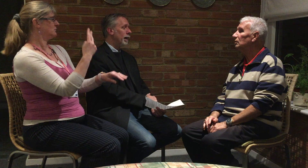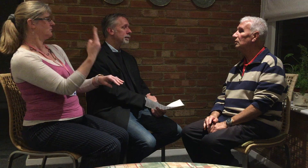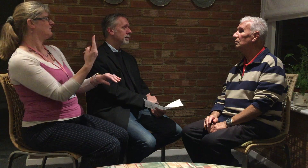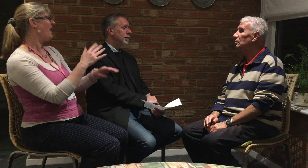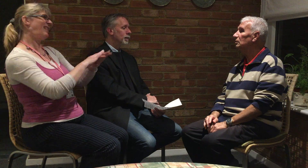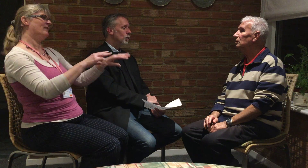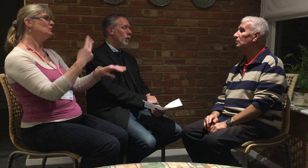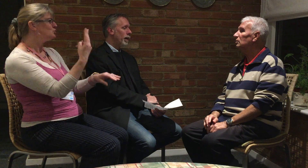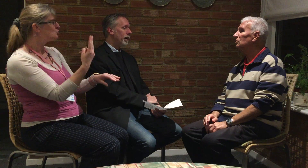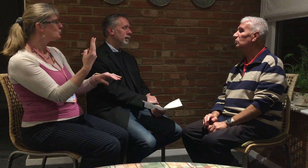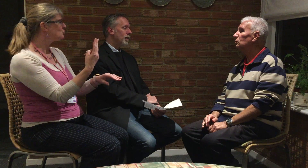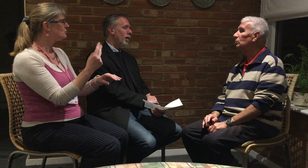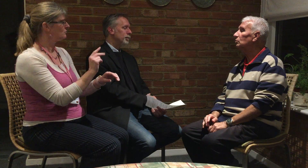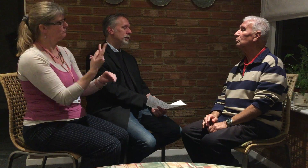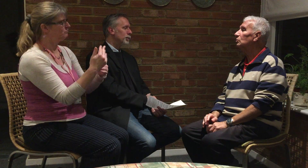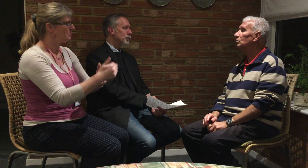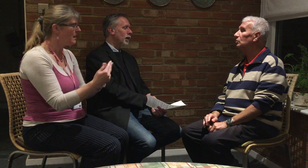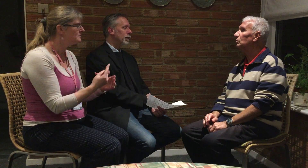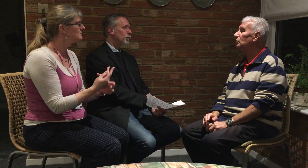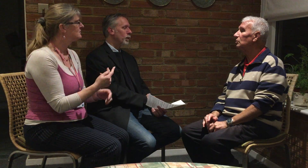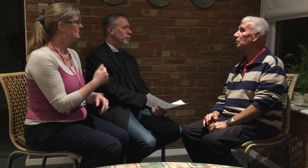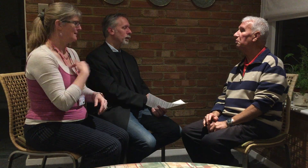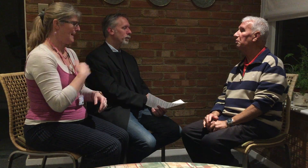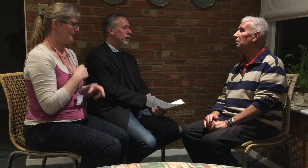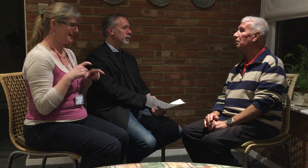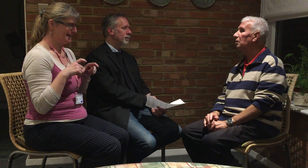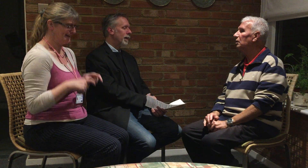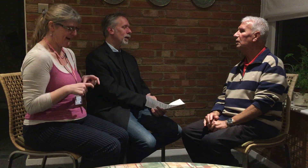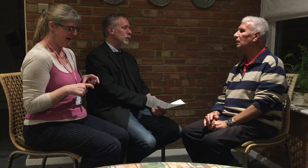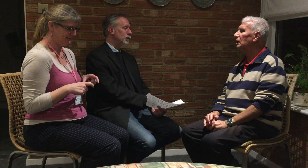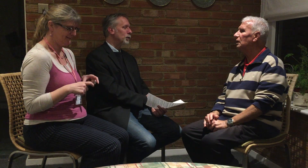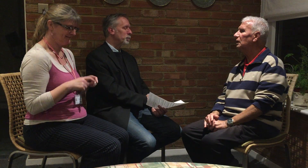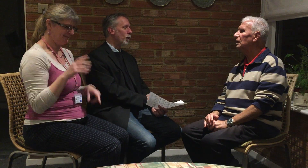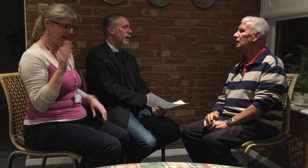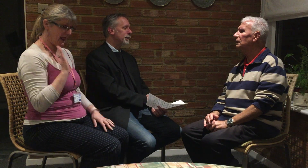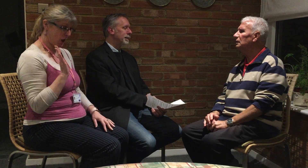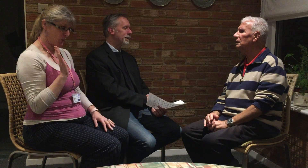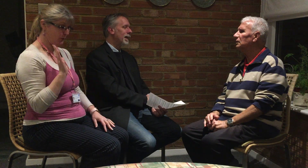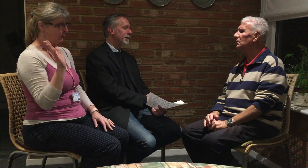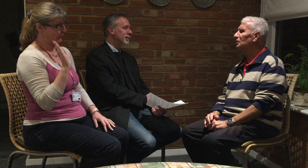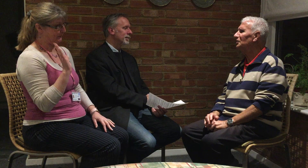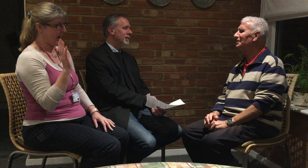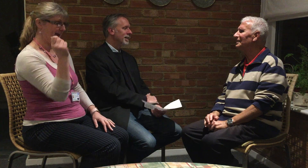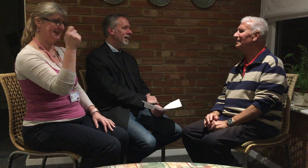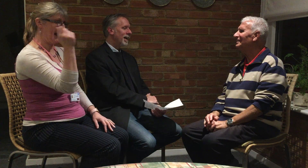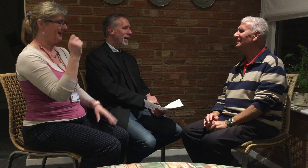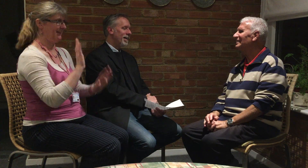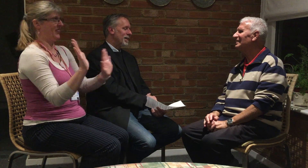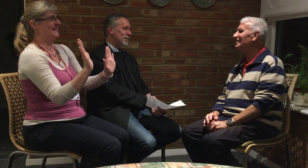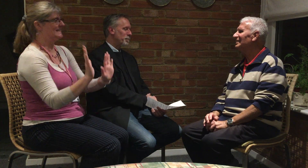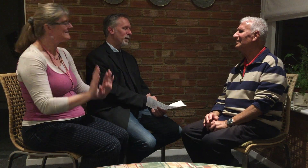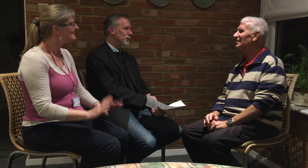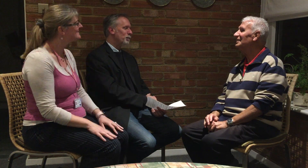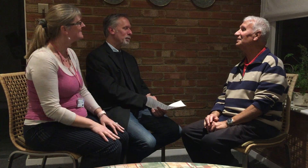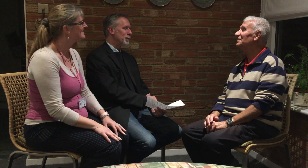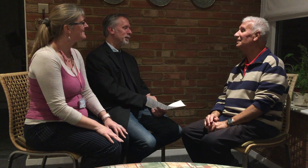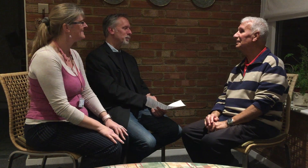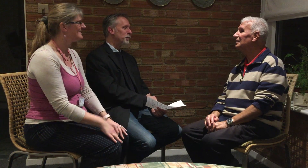that, where I'm still stuck with my first hellos and goodbyes in Italian. That's about as far as I seem to be